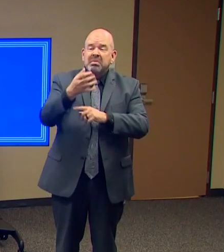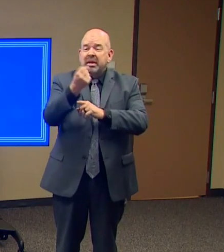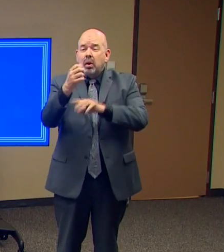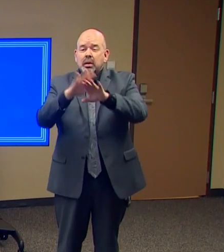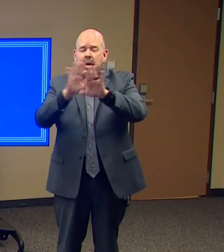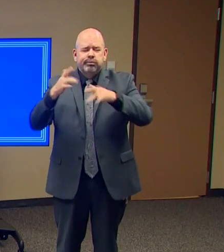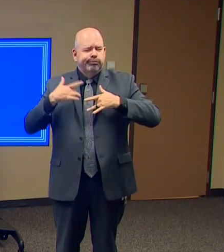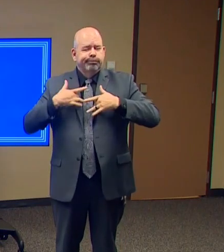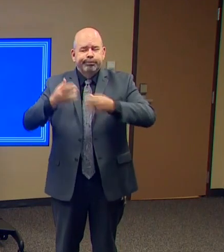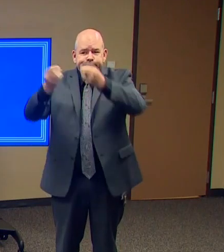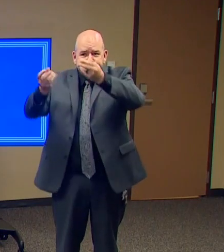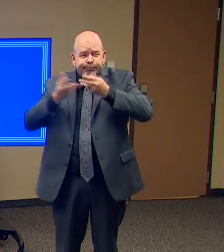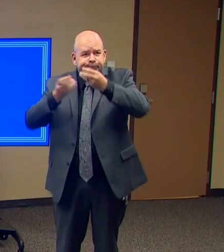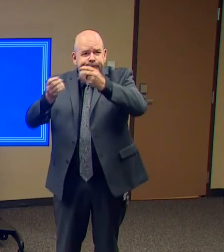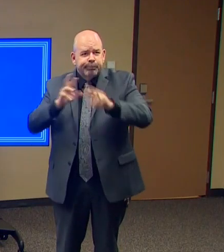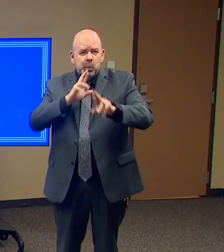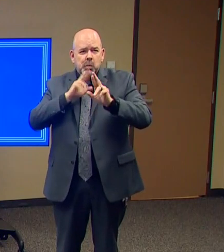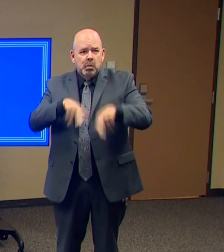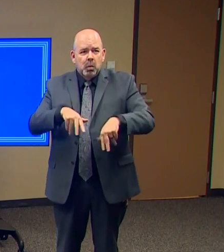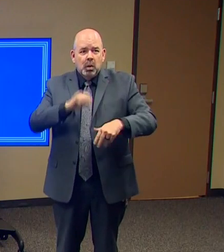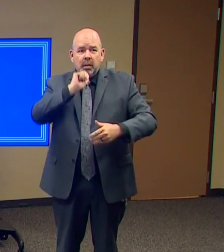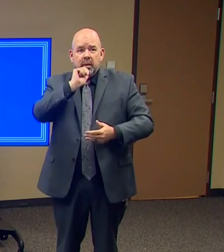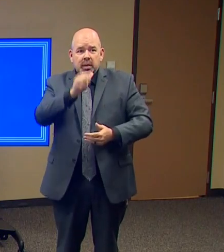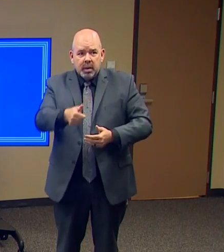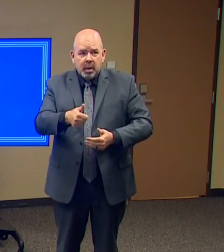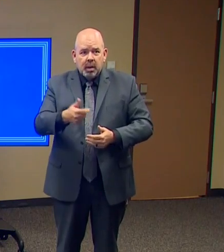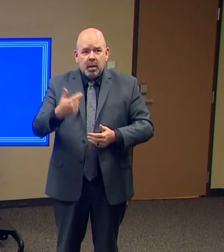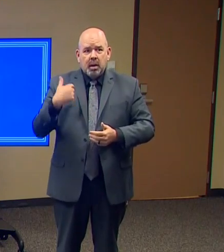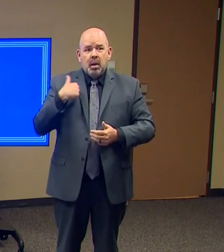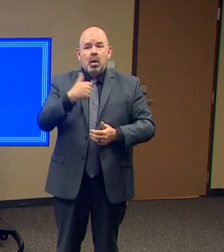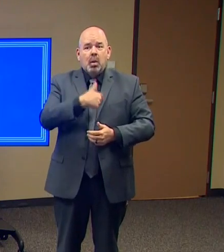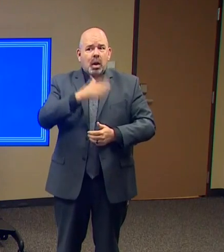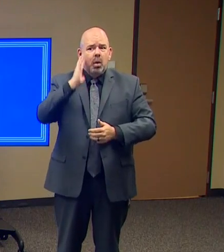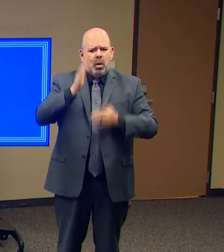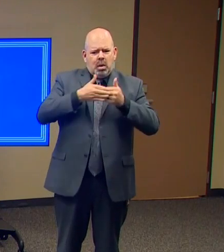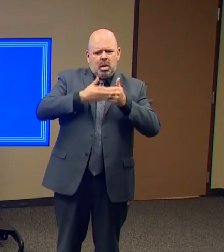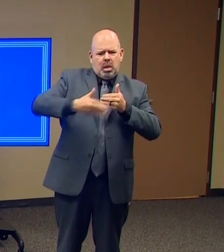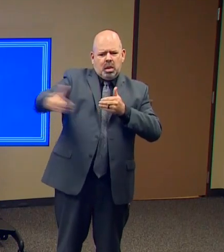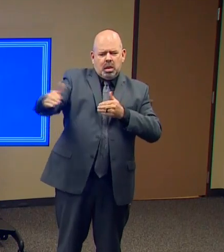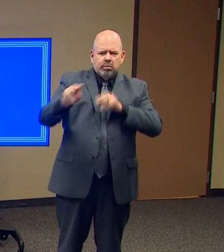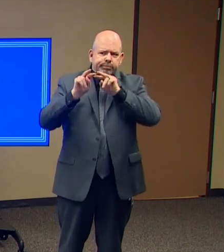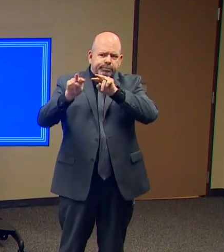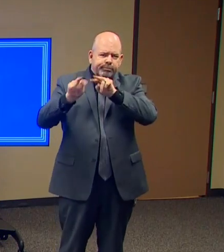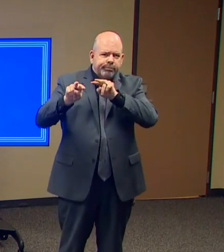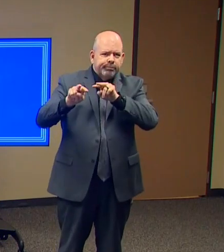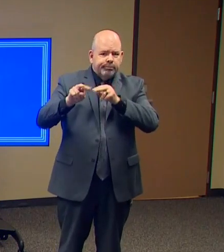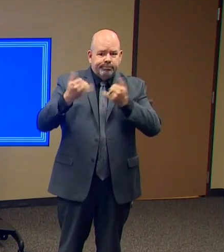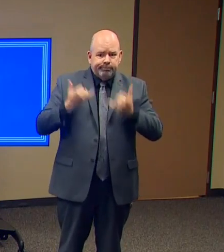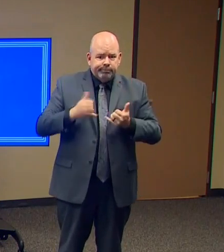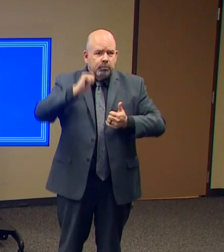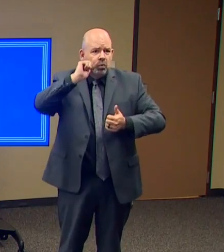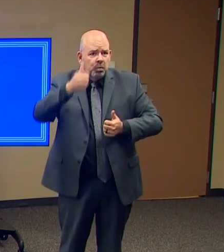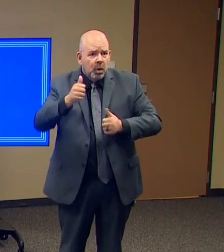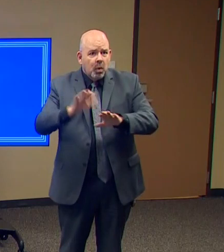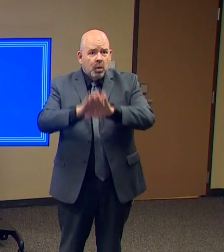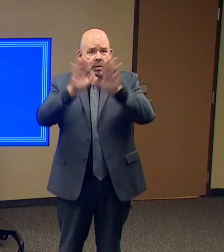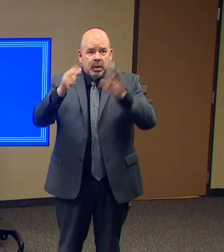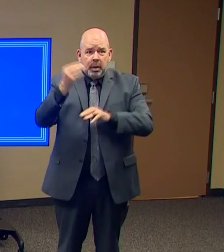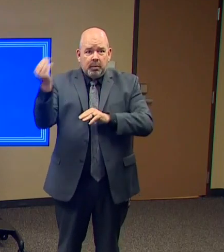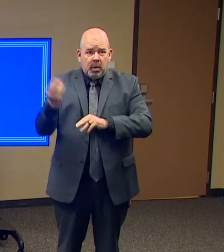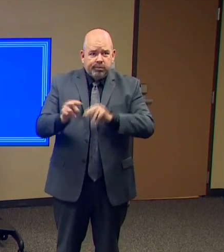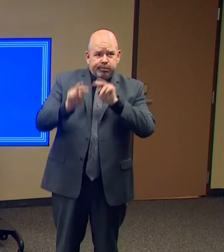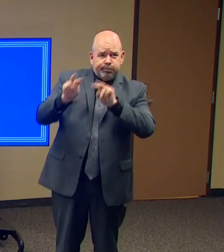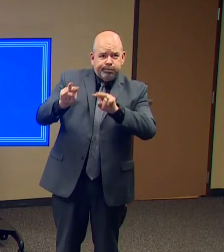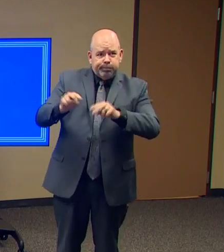Tuesday numbers to see what happens with that. Actually, what we've seen is the last 3 days here